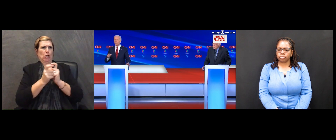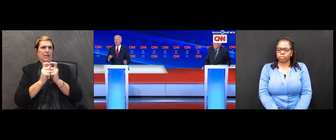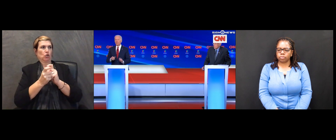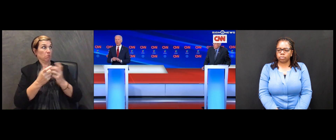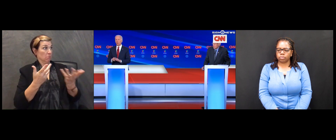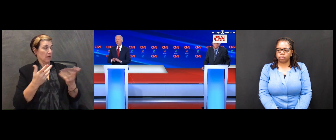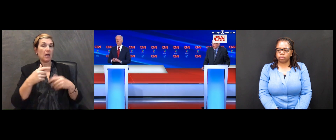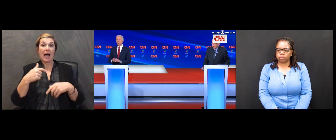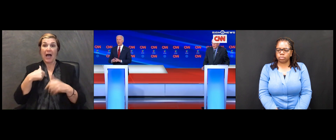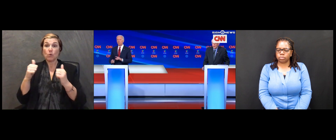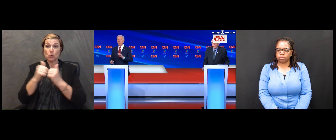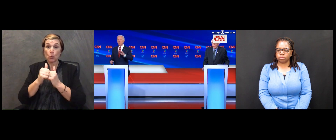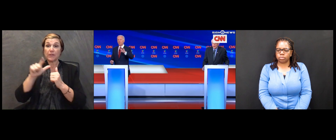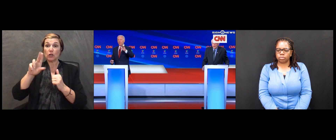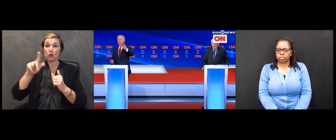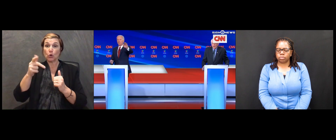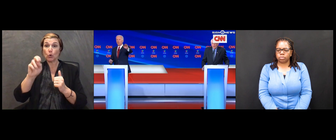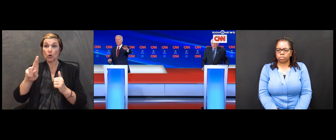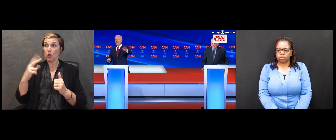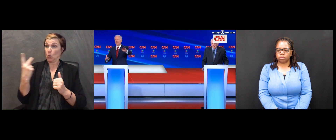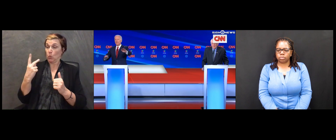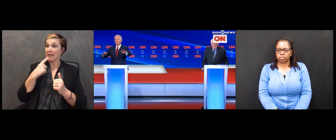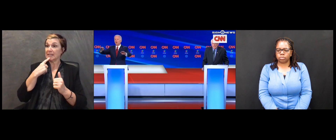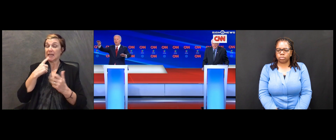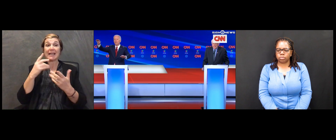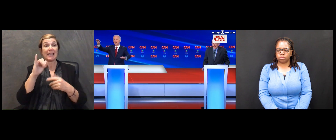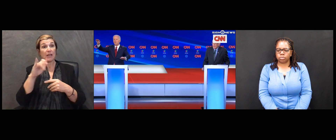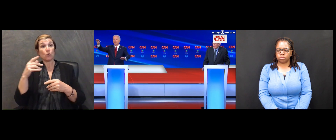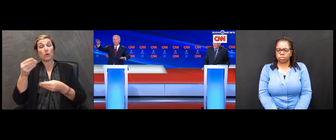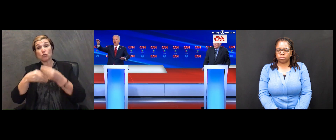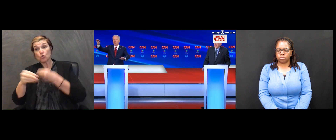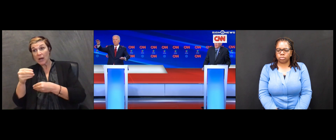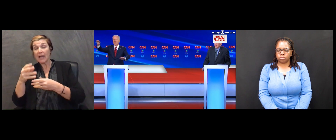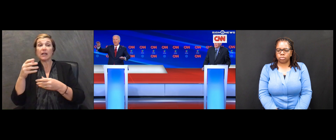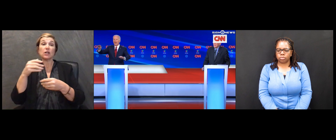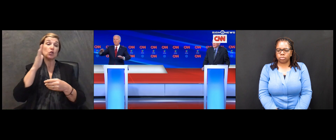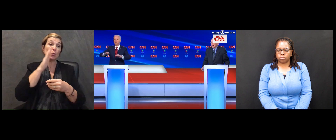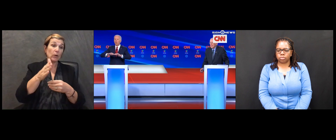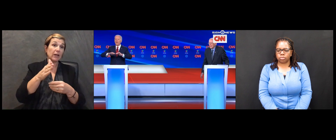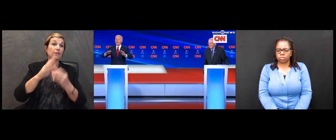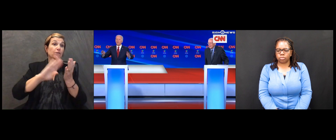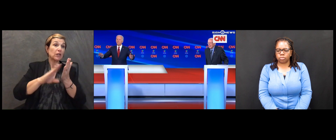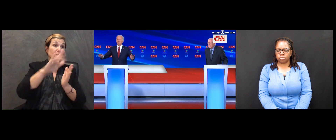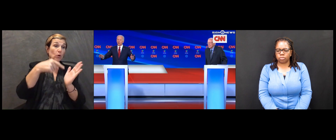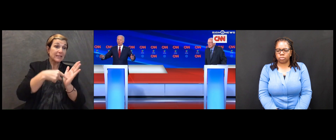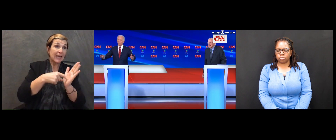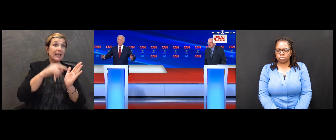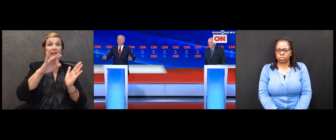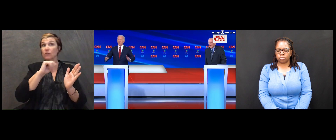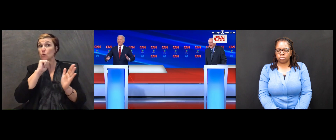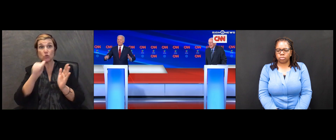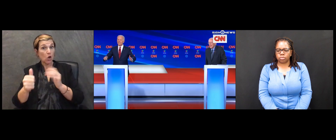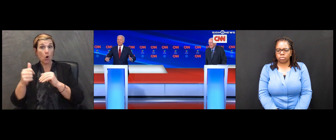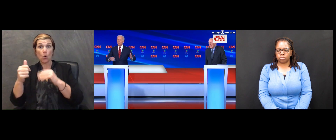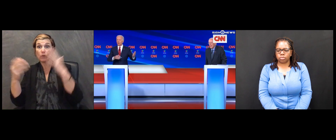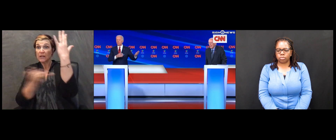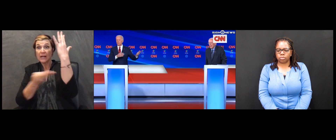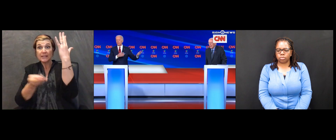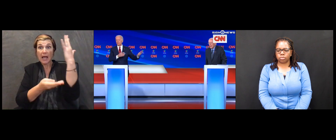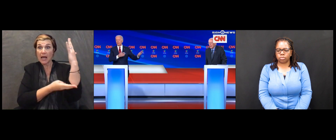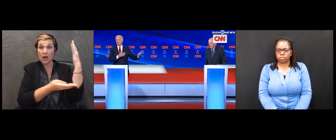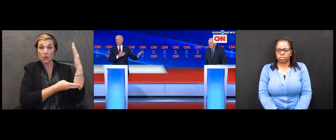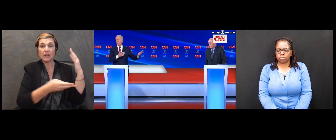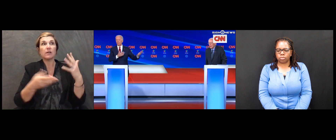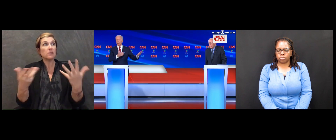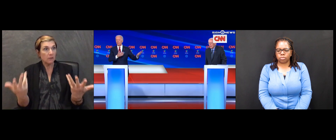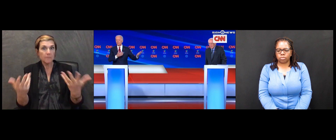Dick Lugar that we're going to trade, we'll forgive your debt if you don't cut down your forest. I've been way ahead of this curve. This idea that all of a